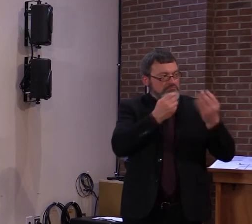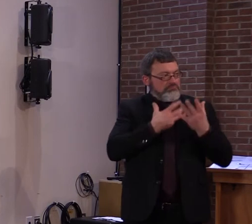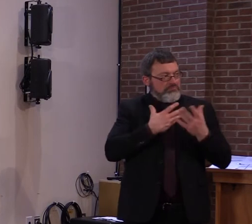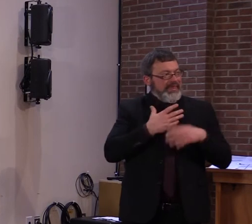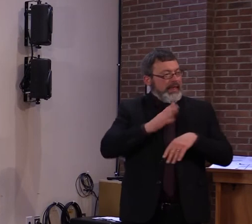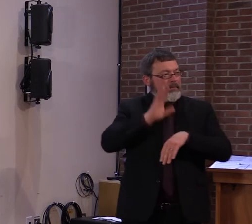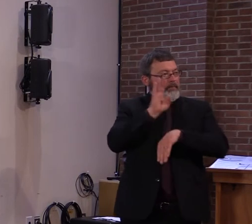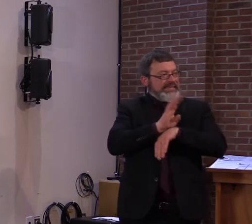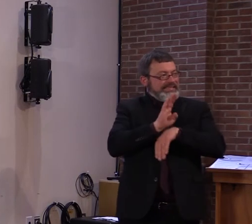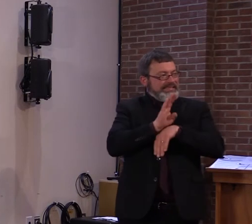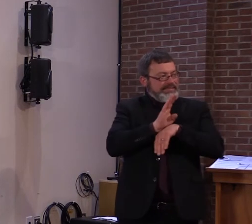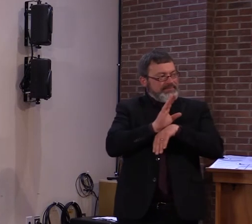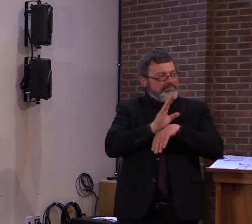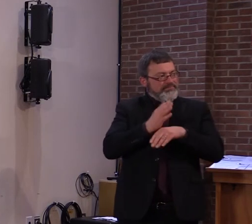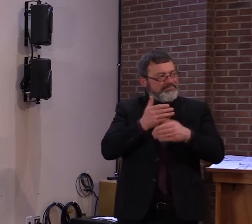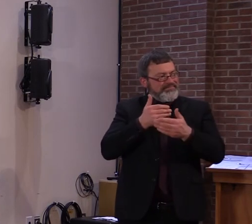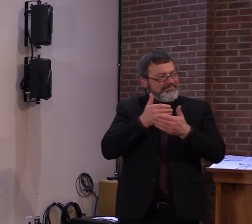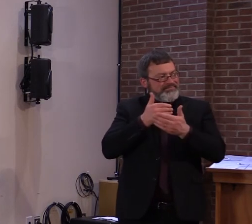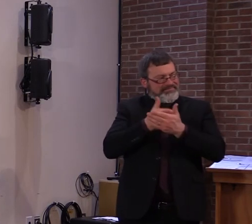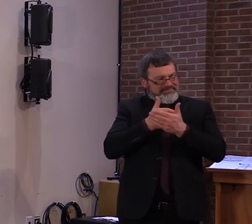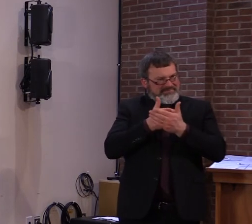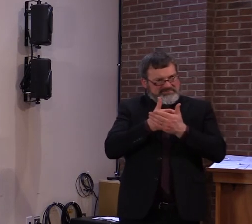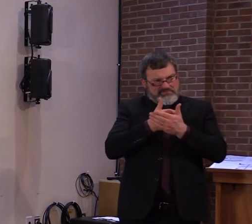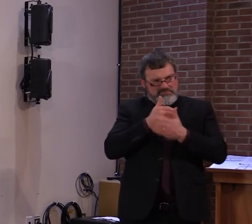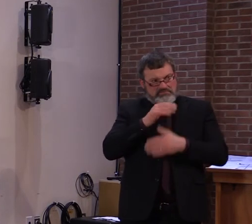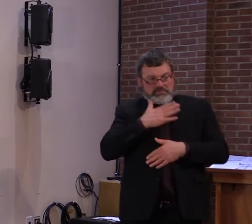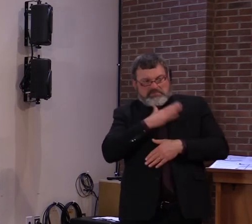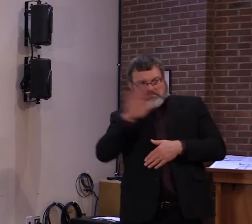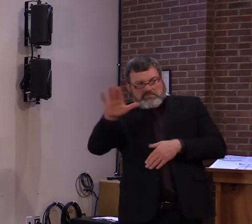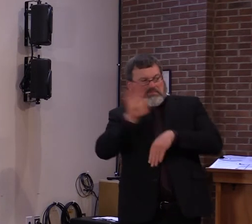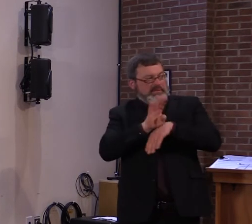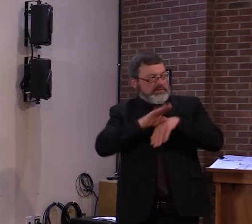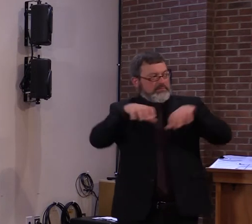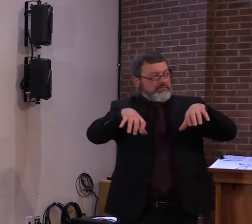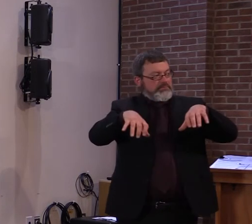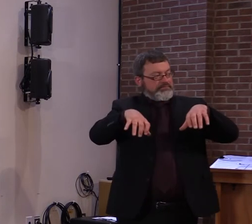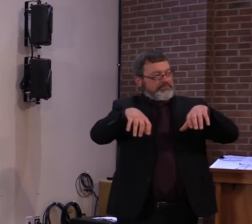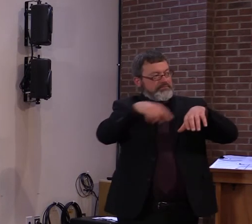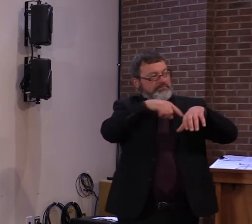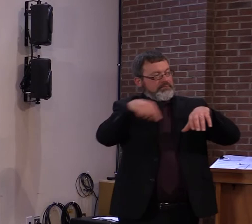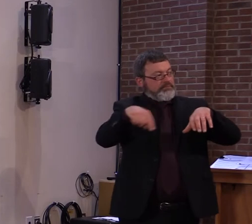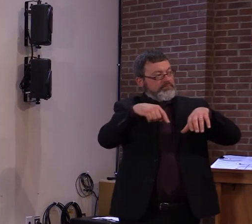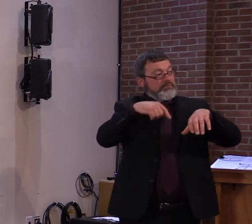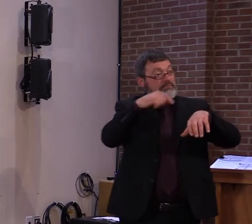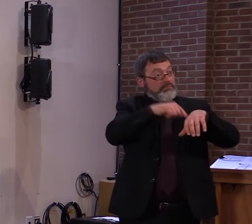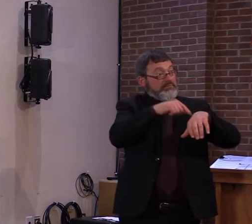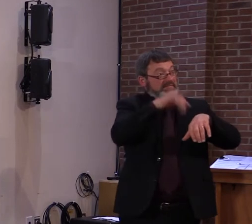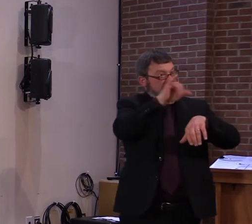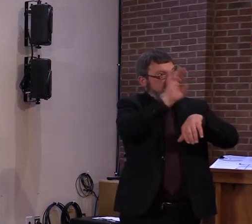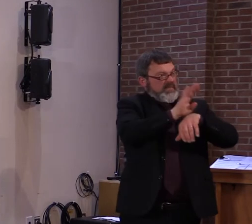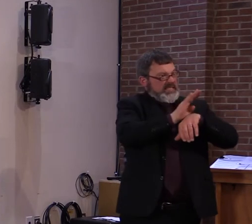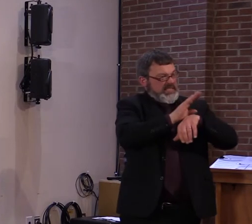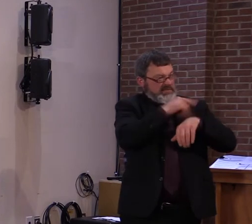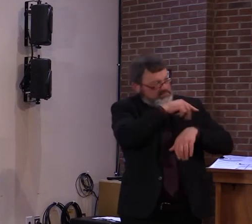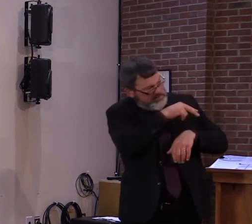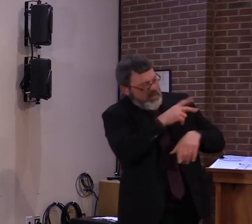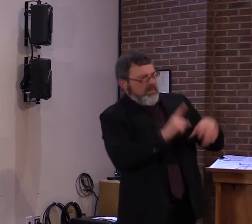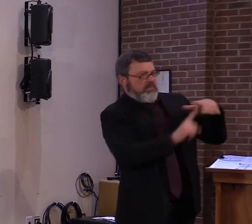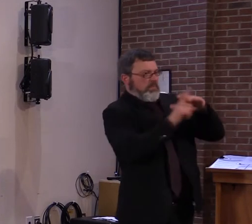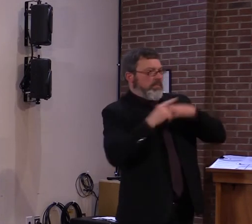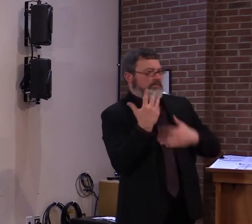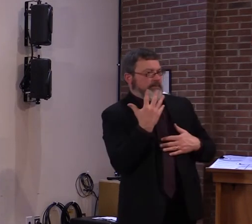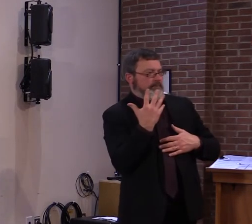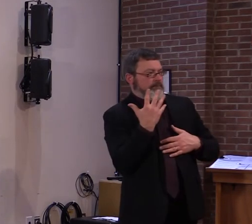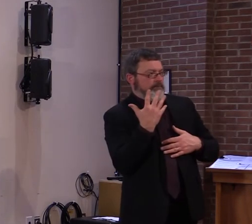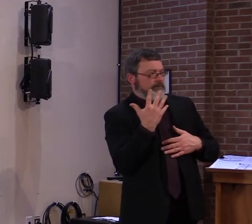had a cluster of cases in one department, five cases, a sixth